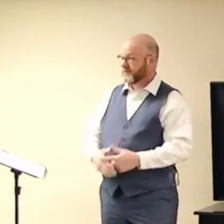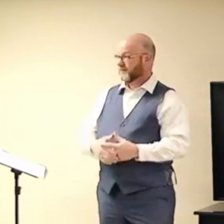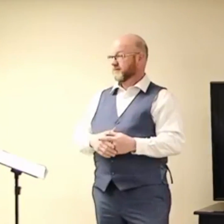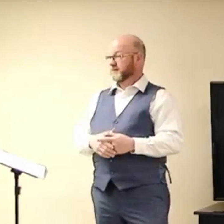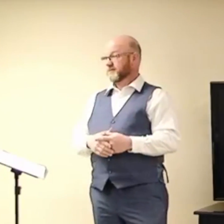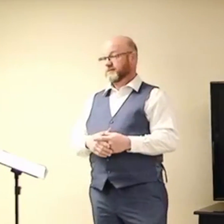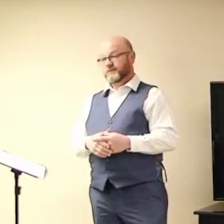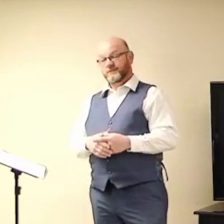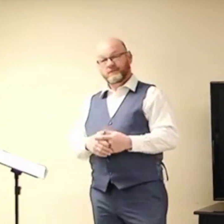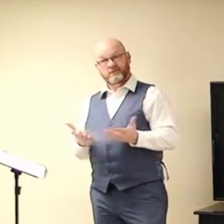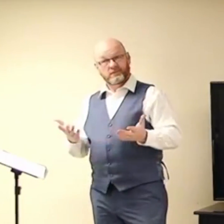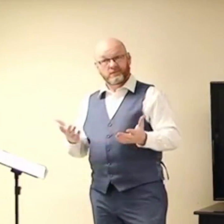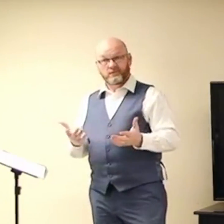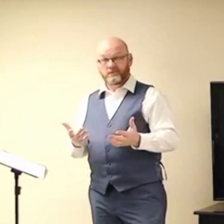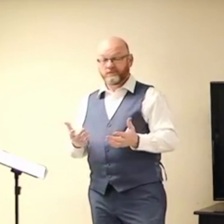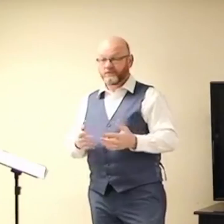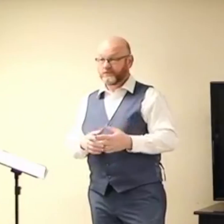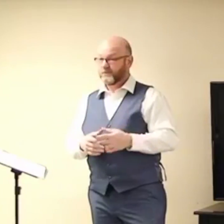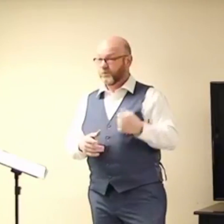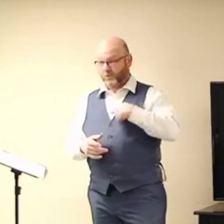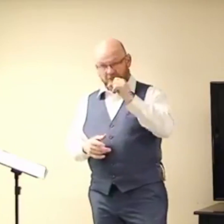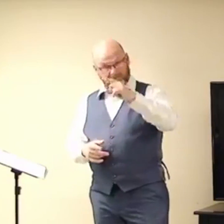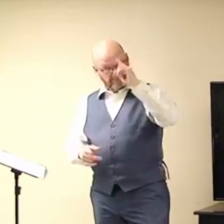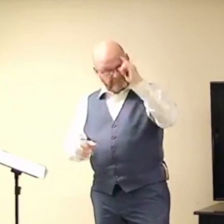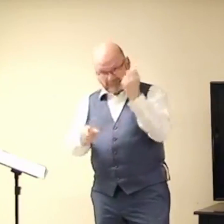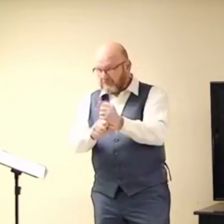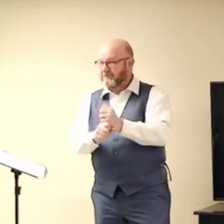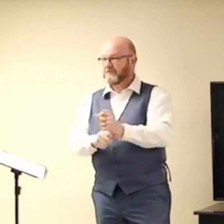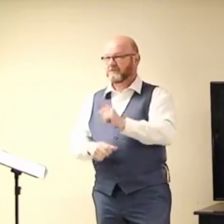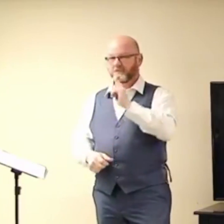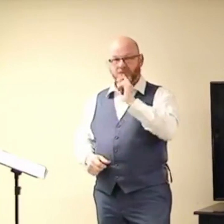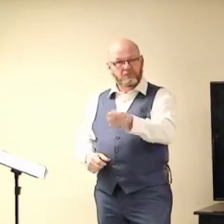we can know without hesitation